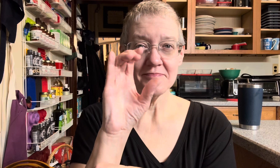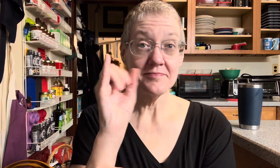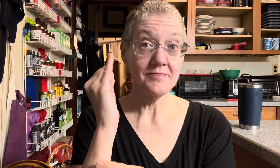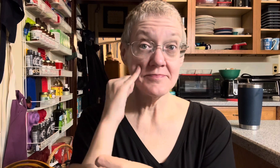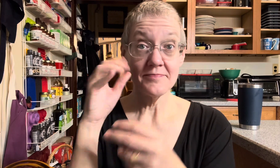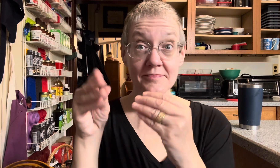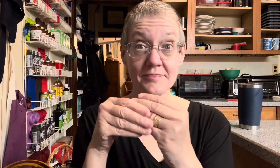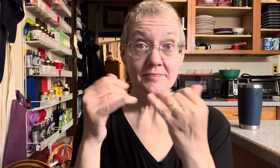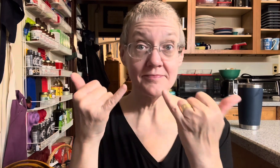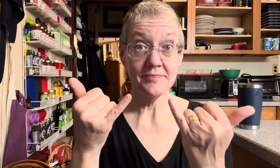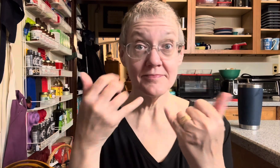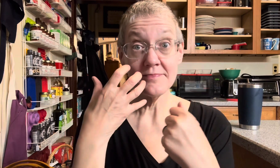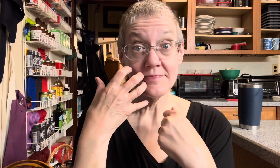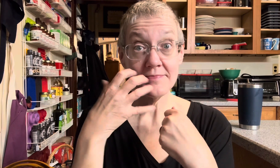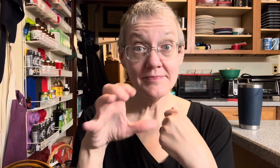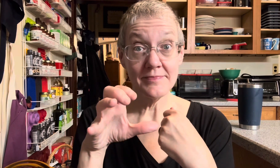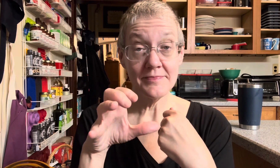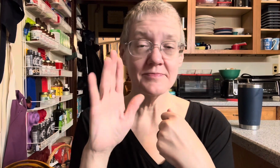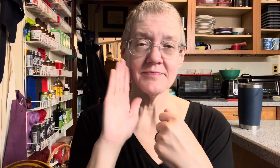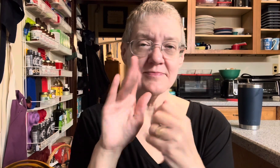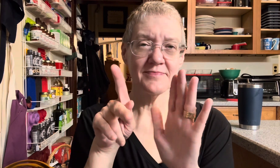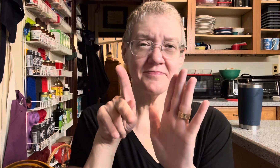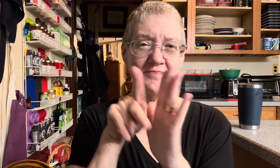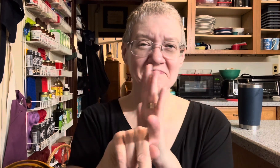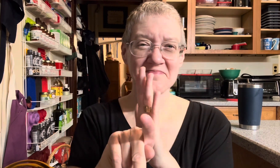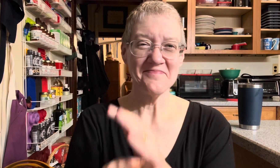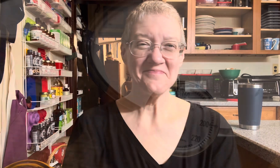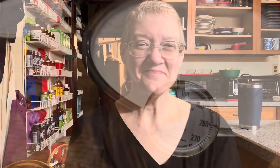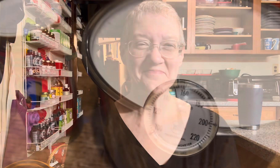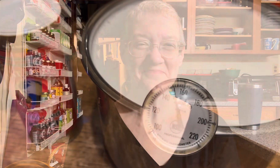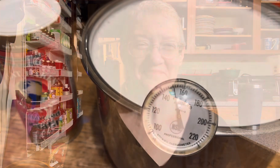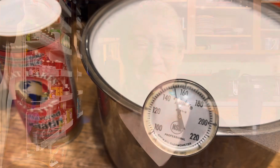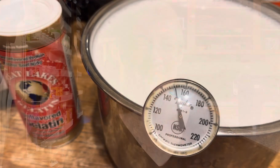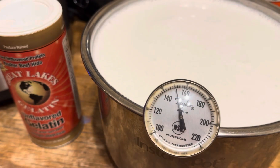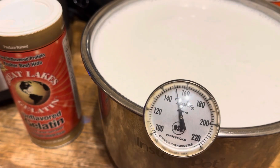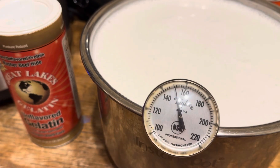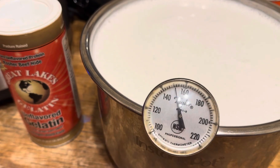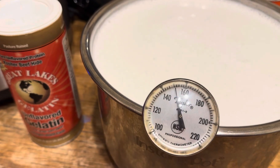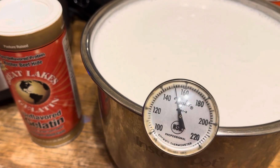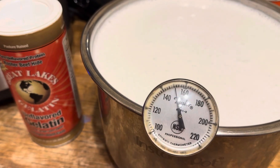If I add it now while it's hot, it'll kill them. It'll kill the good bacteria.